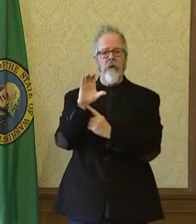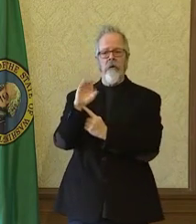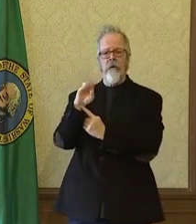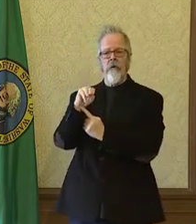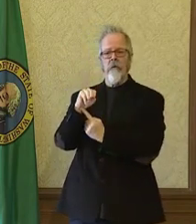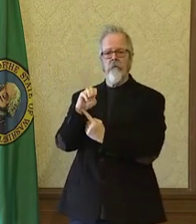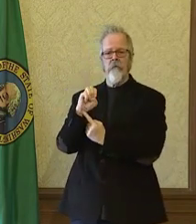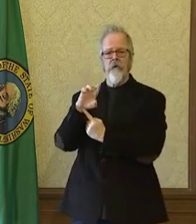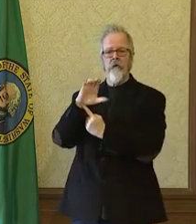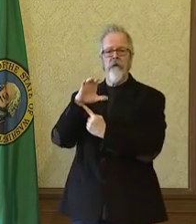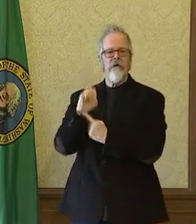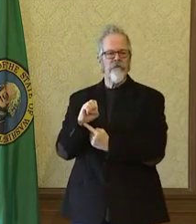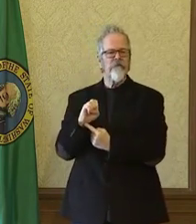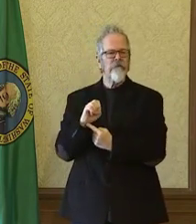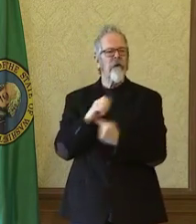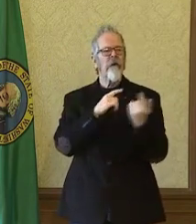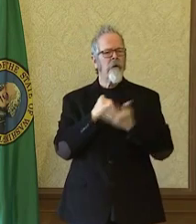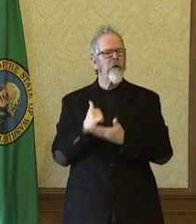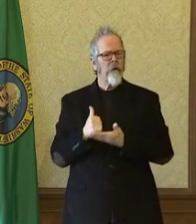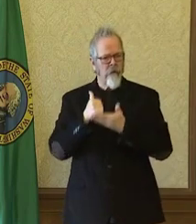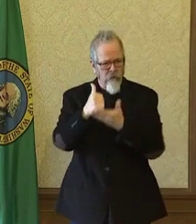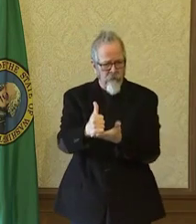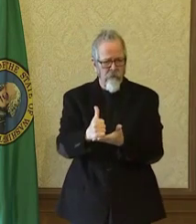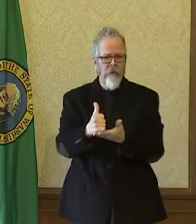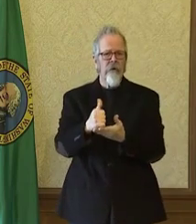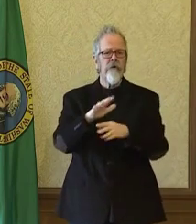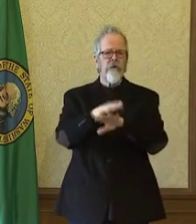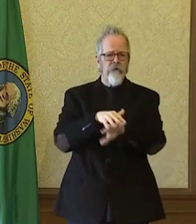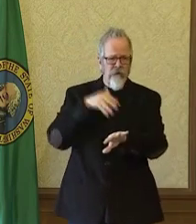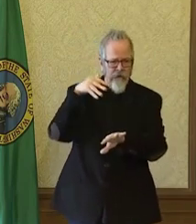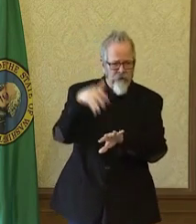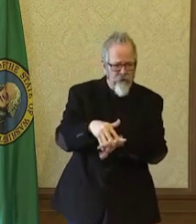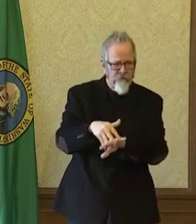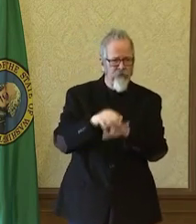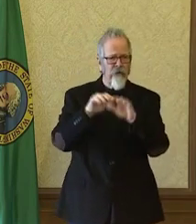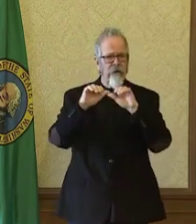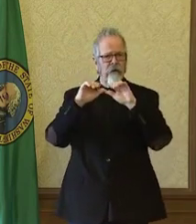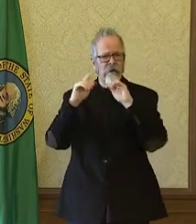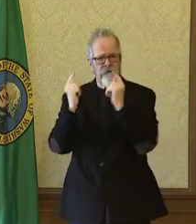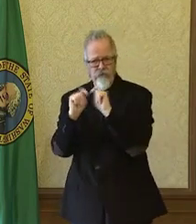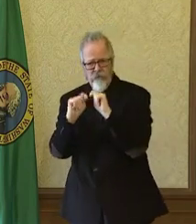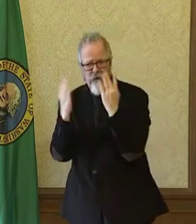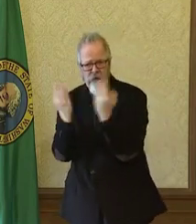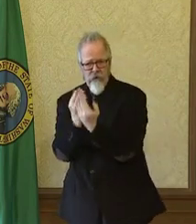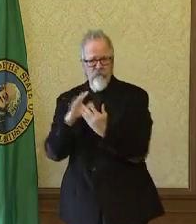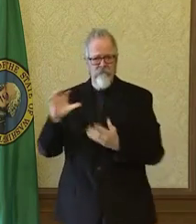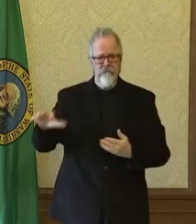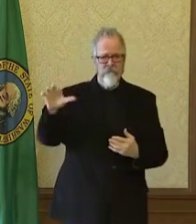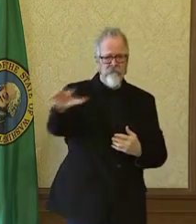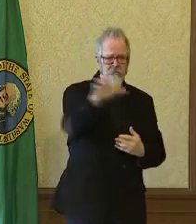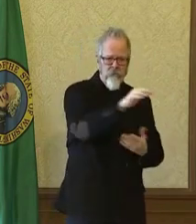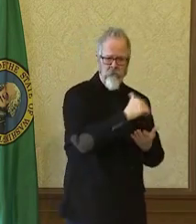state and local government costs associated with the outbreak. Those efforts are going to continue.